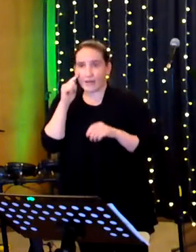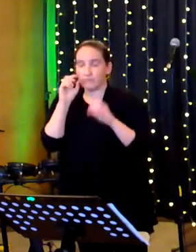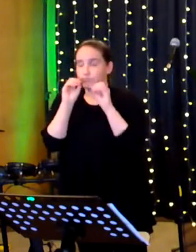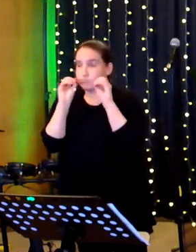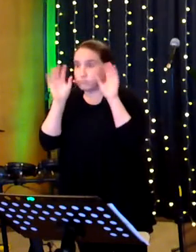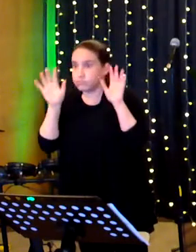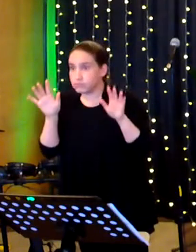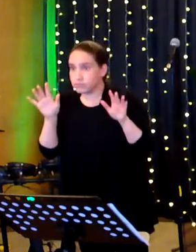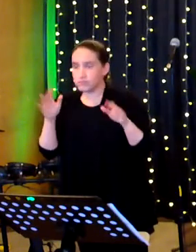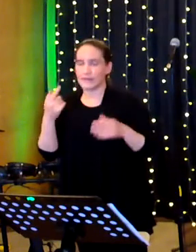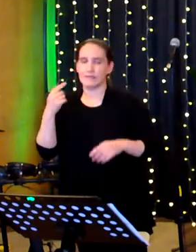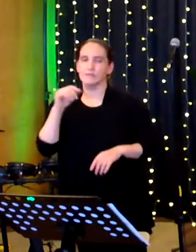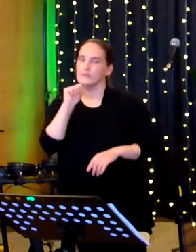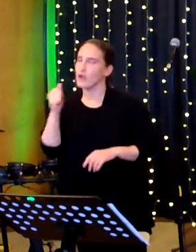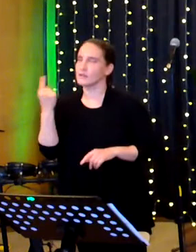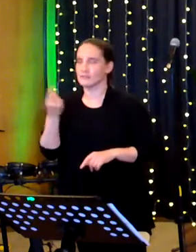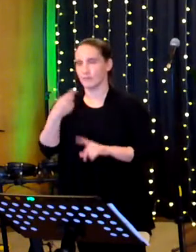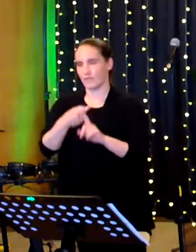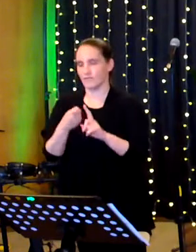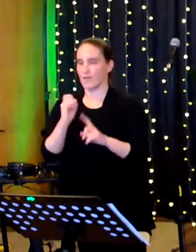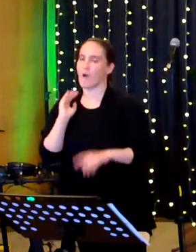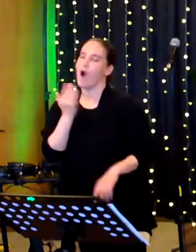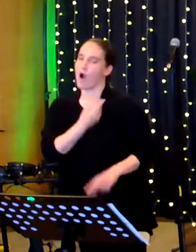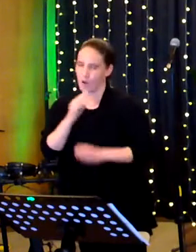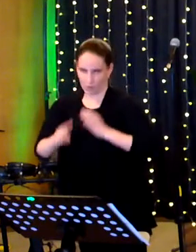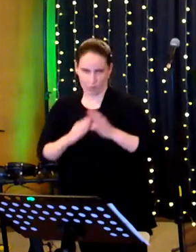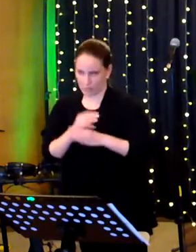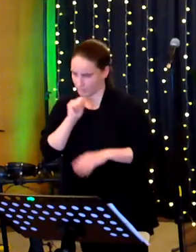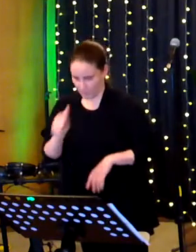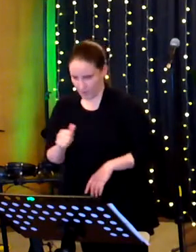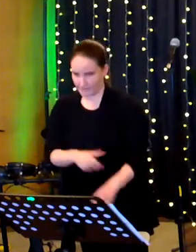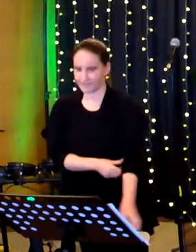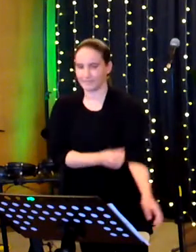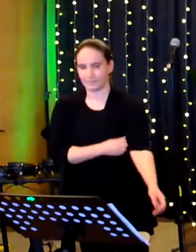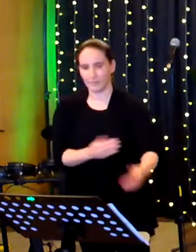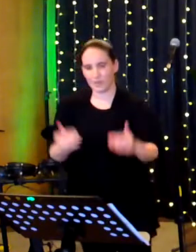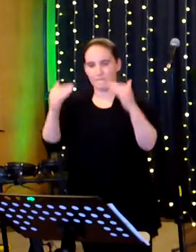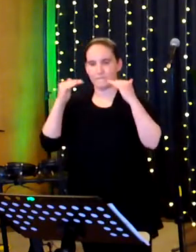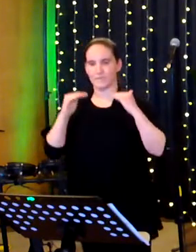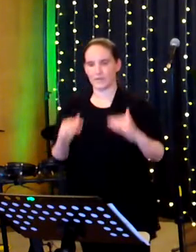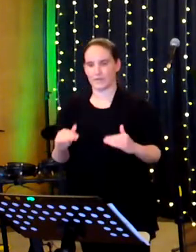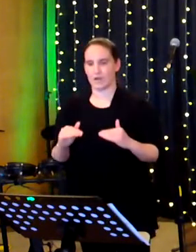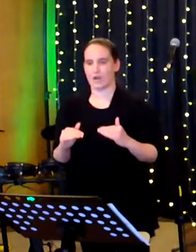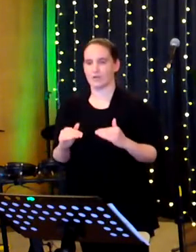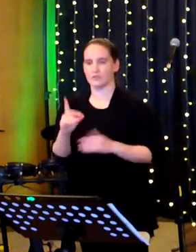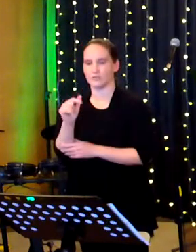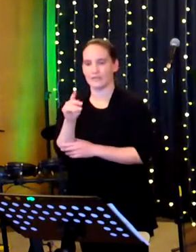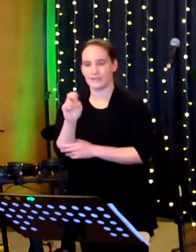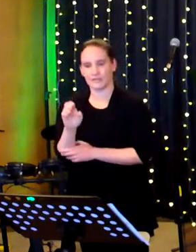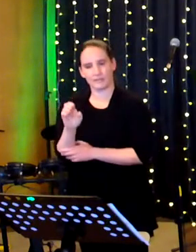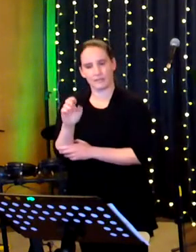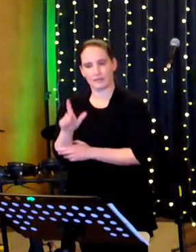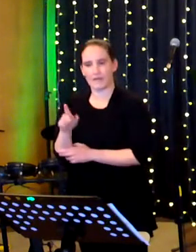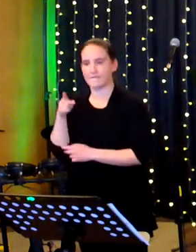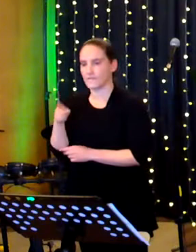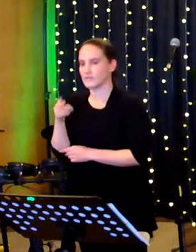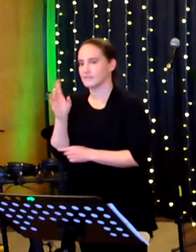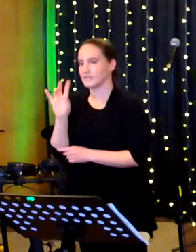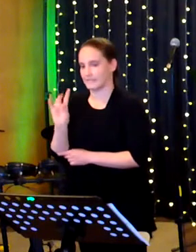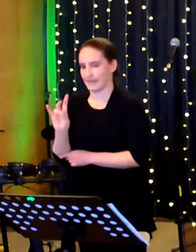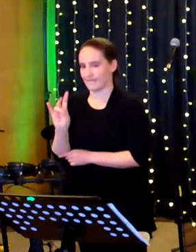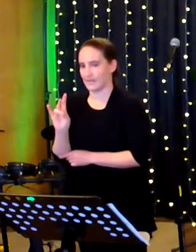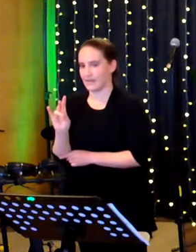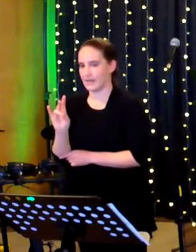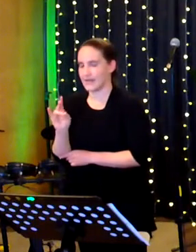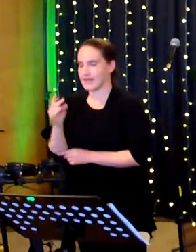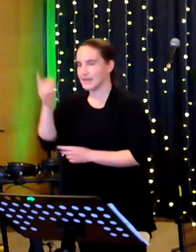someone who is here in our world, okay? So going on to verse 7, Daniel says, "I, Daniel, was the only one who saw this